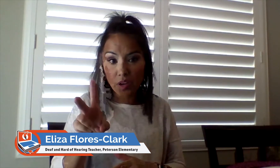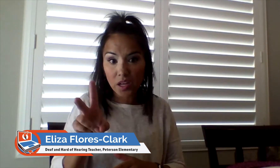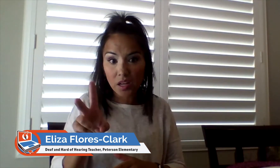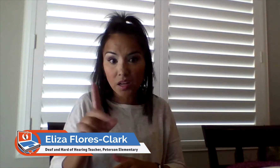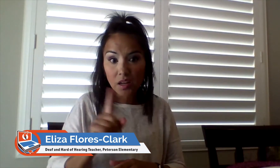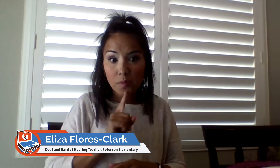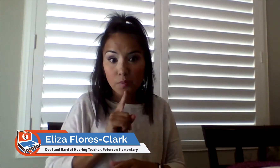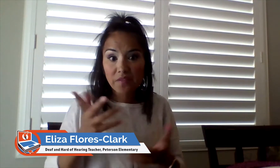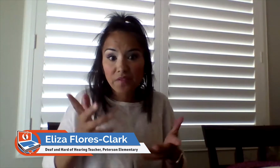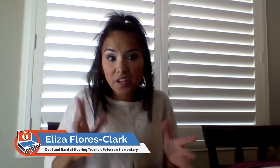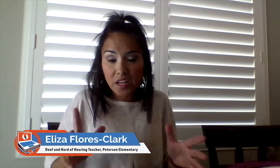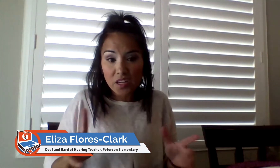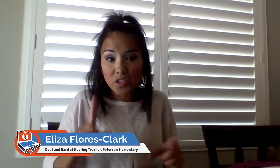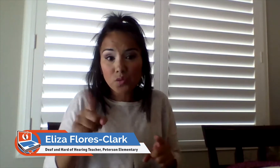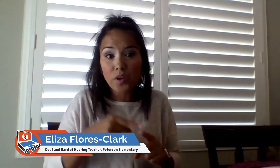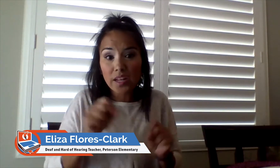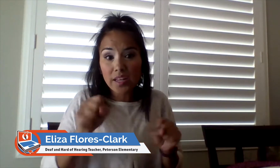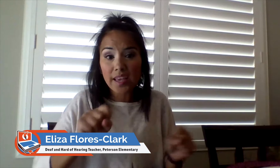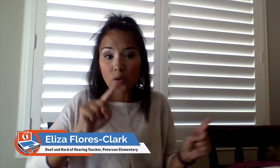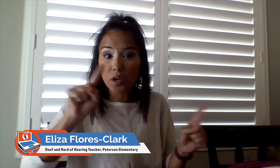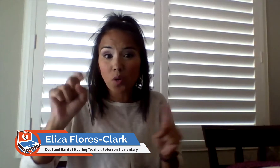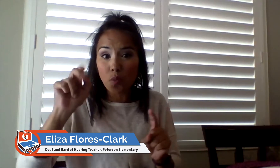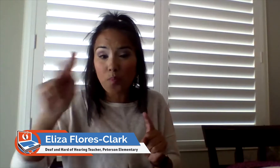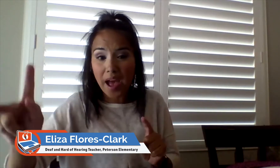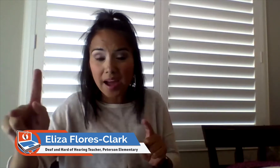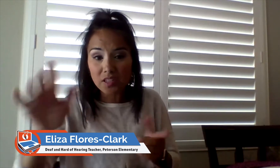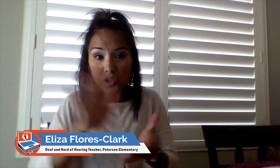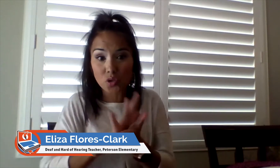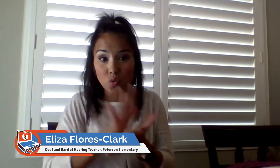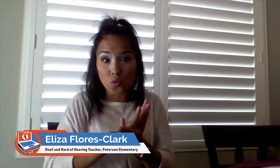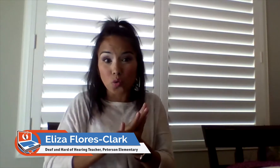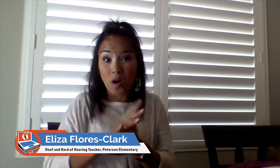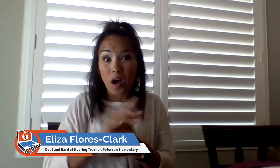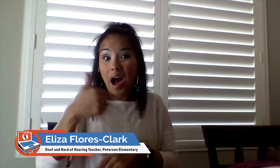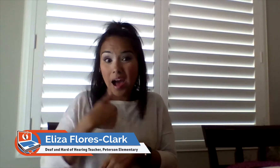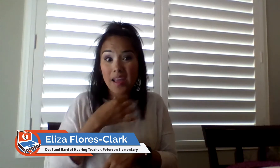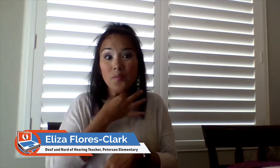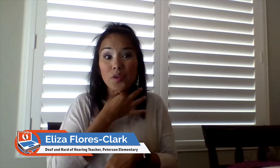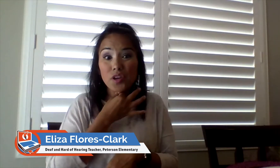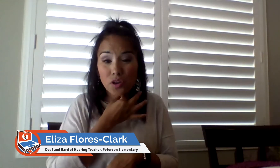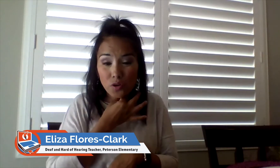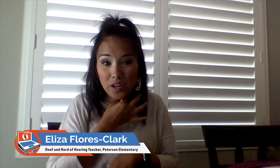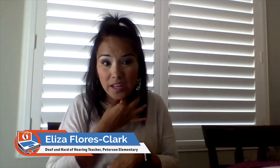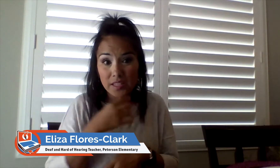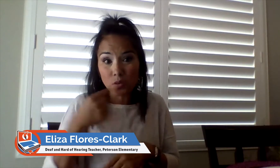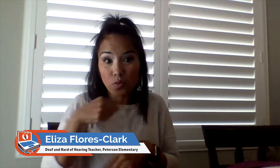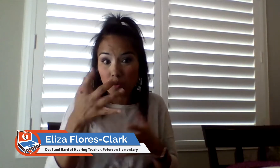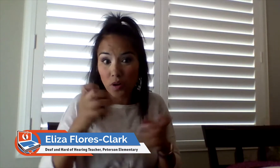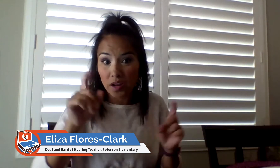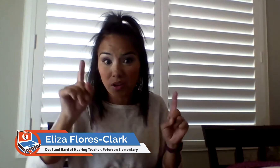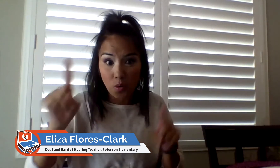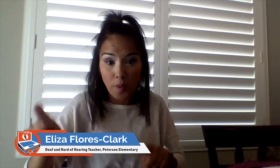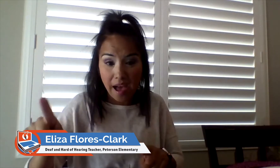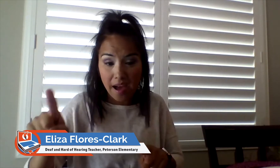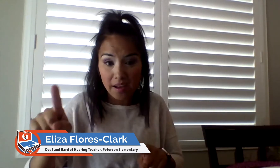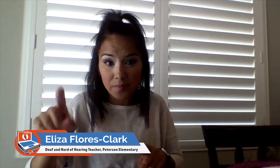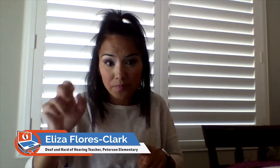COVID be finished? When can we go back to school? I am curious. We want to go back